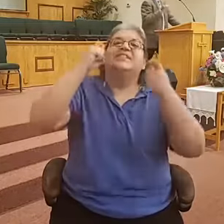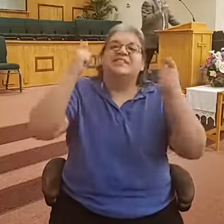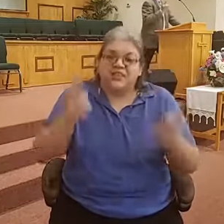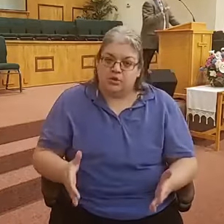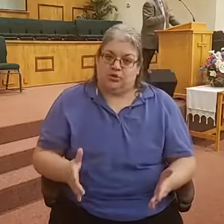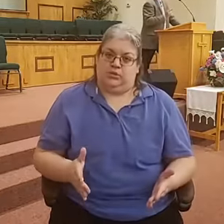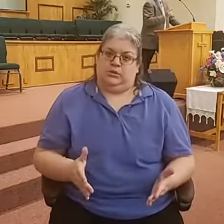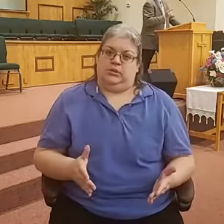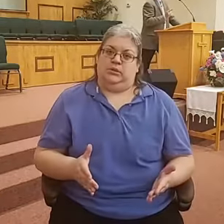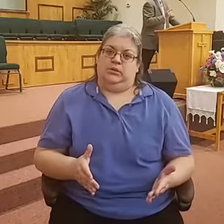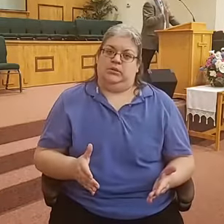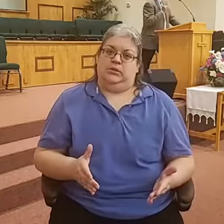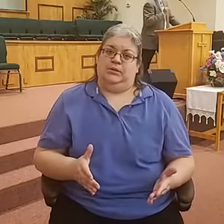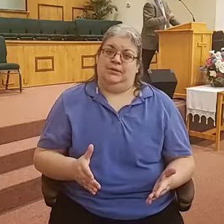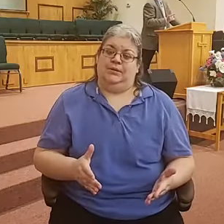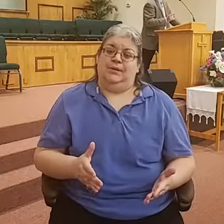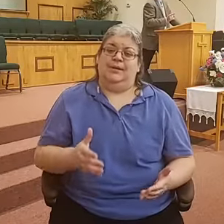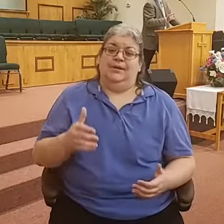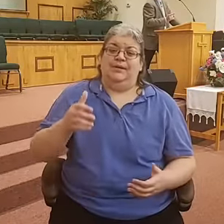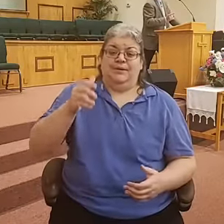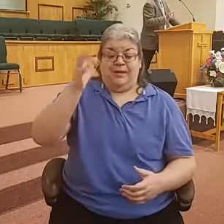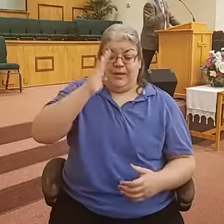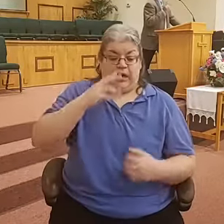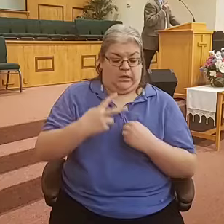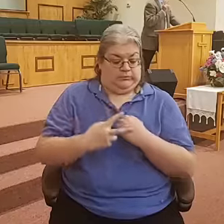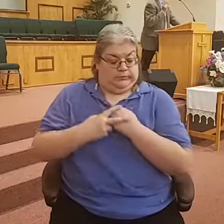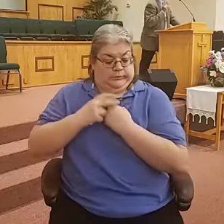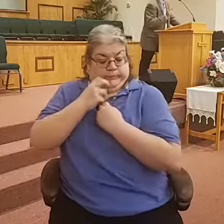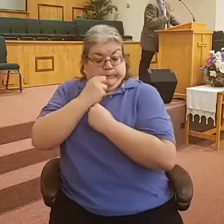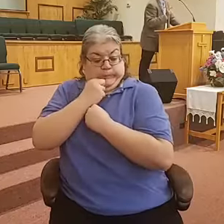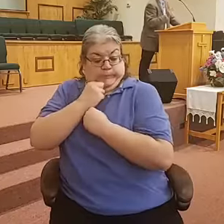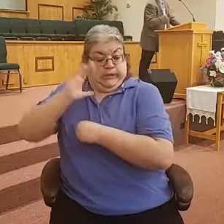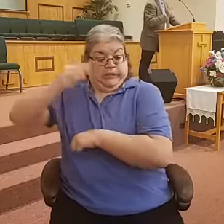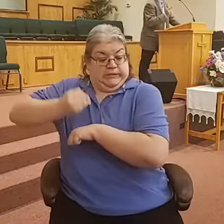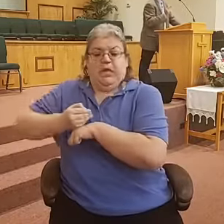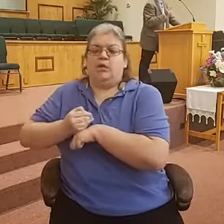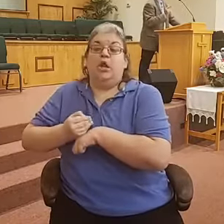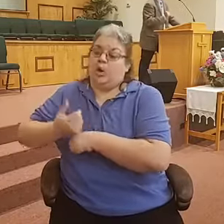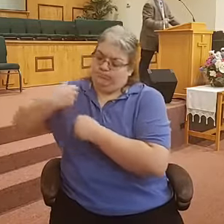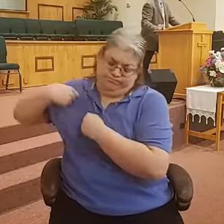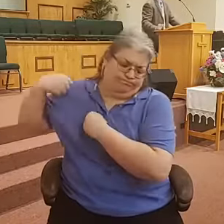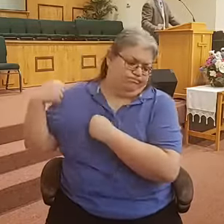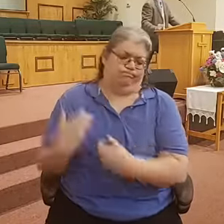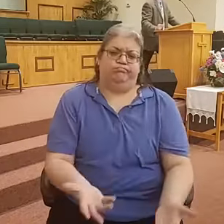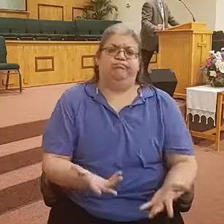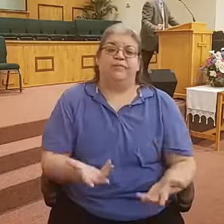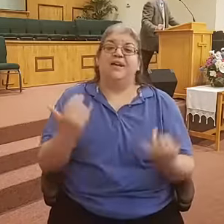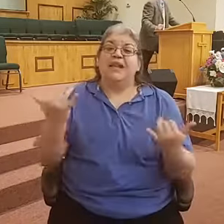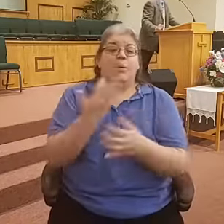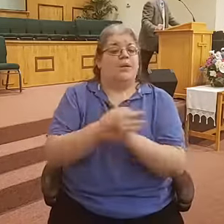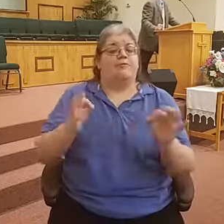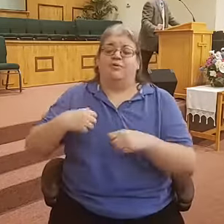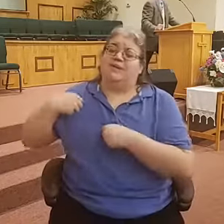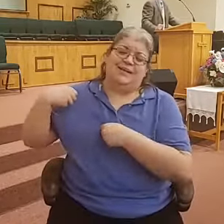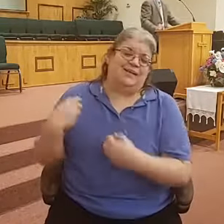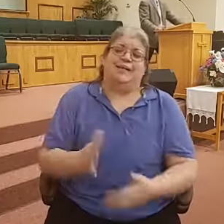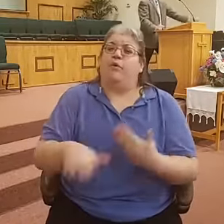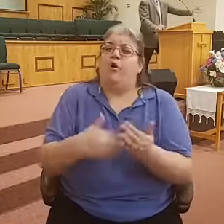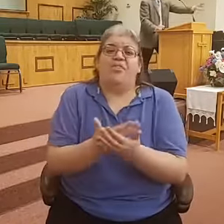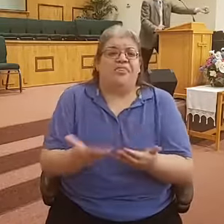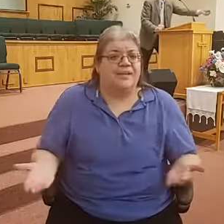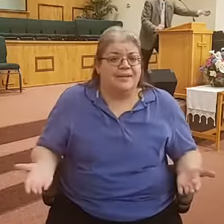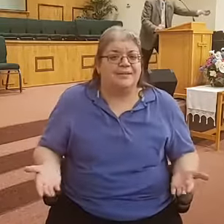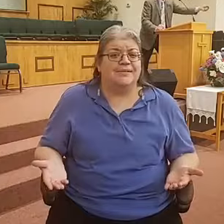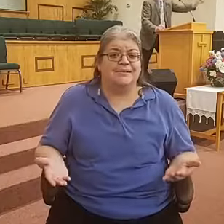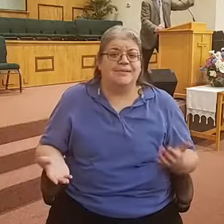He that spared not his own Son, but delivered him up for us all, how shall he not with him freely give us all things? If he is willing to do that,